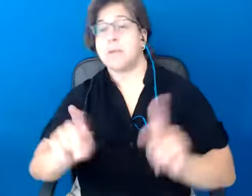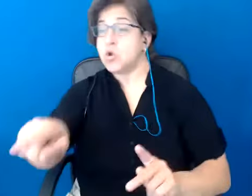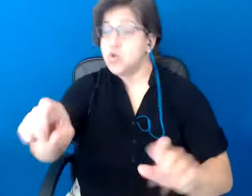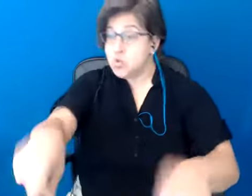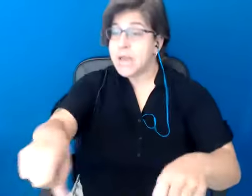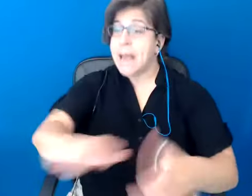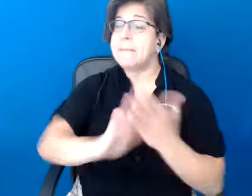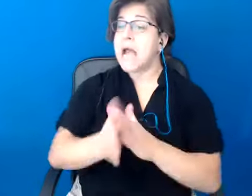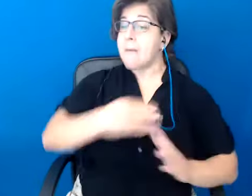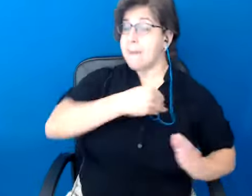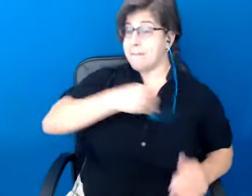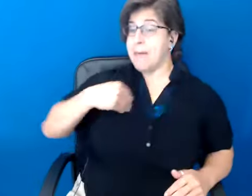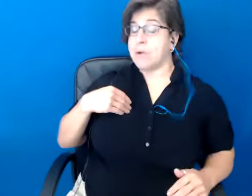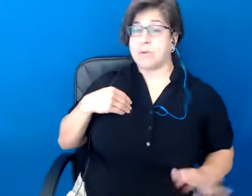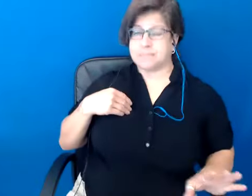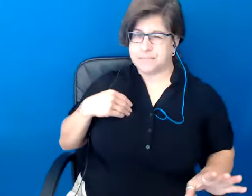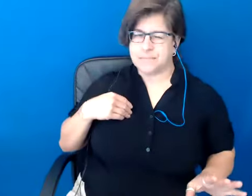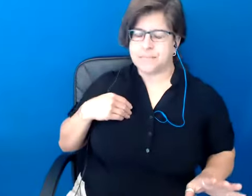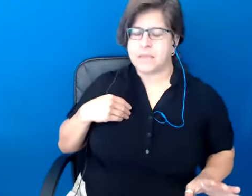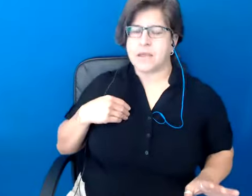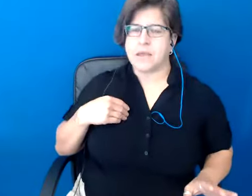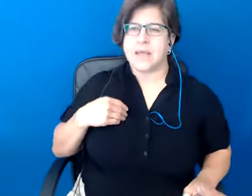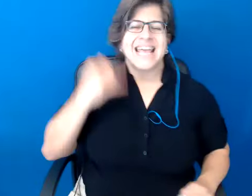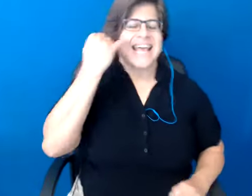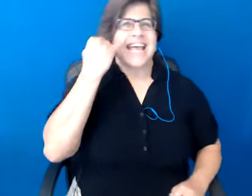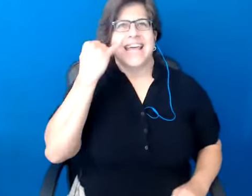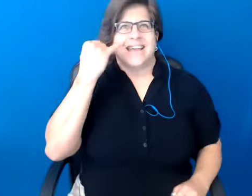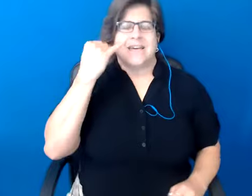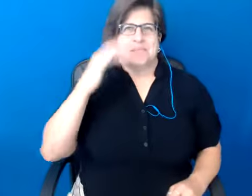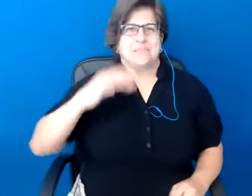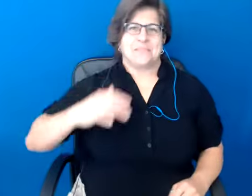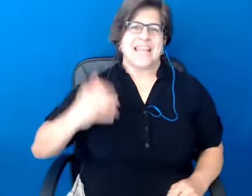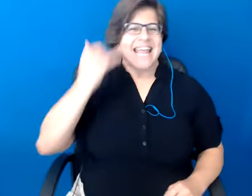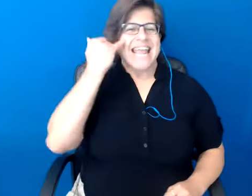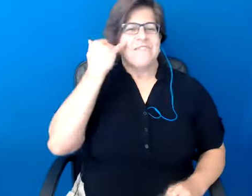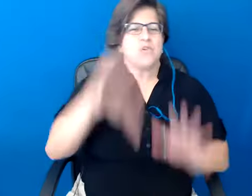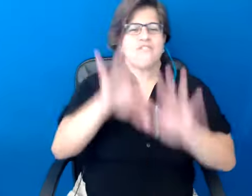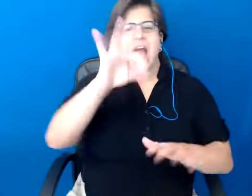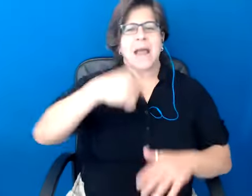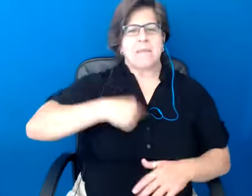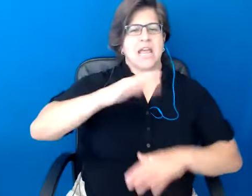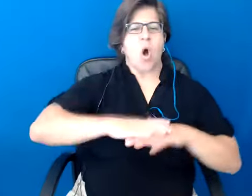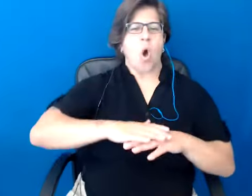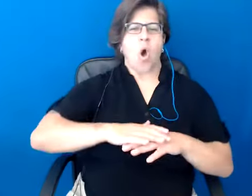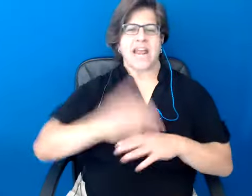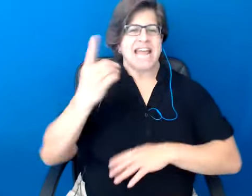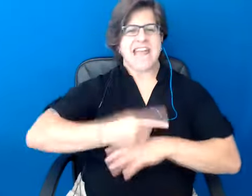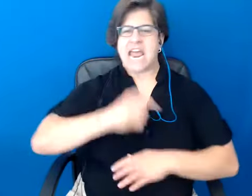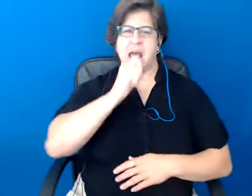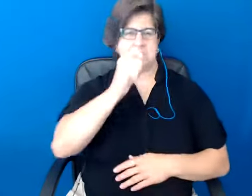I tried it. It worked for me. And so that's what I tell people is like, you can be a member And I have, if you could find me